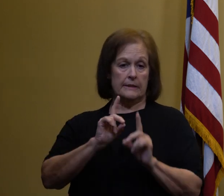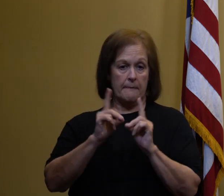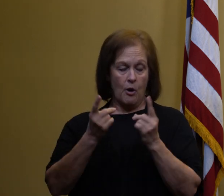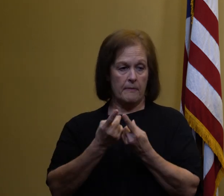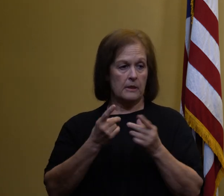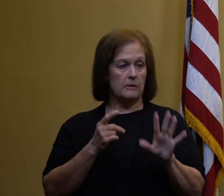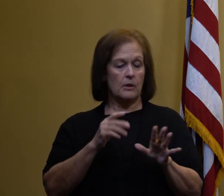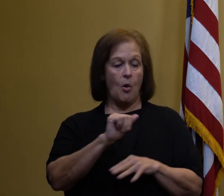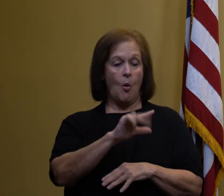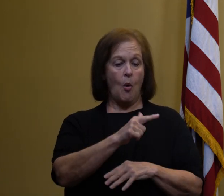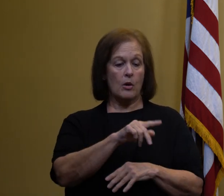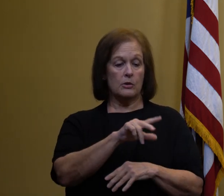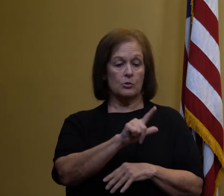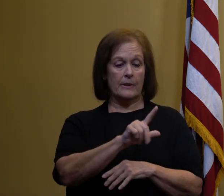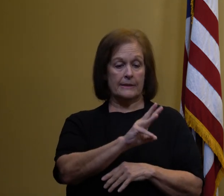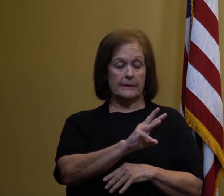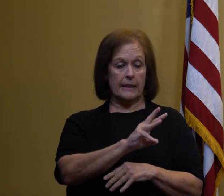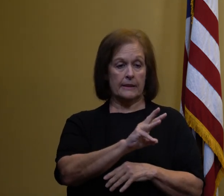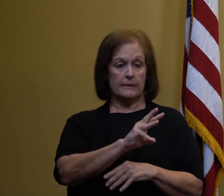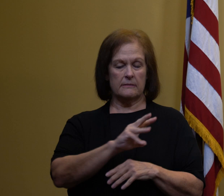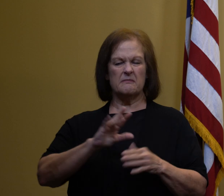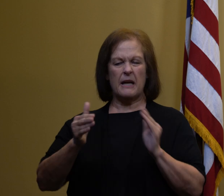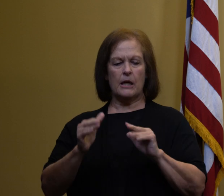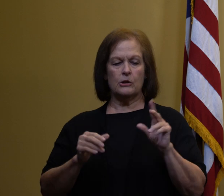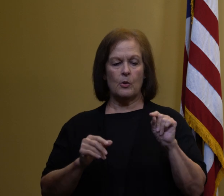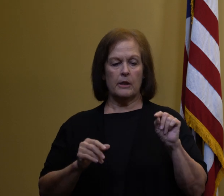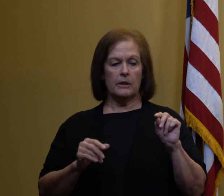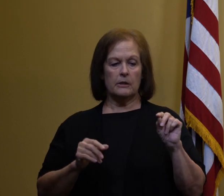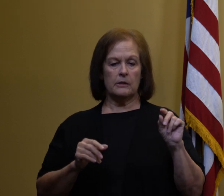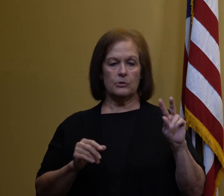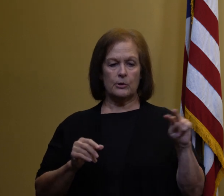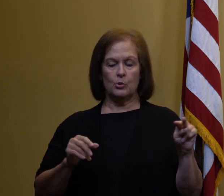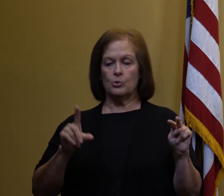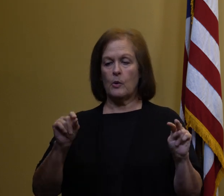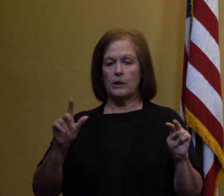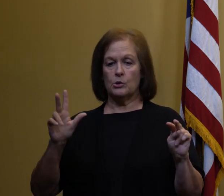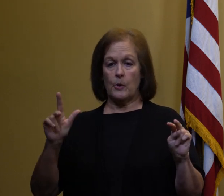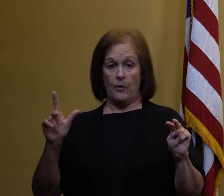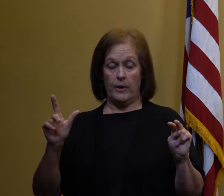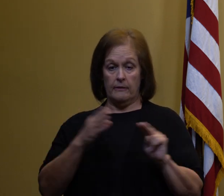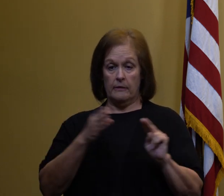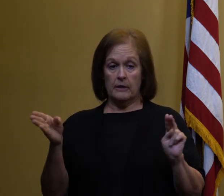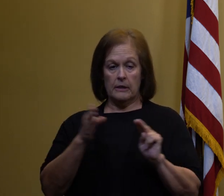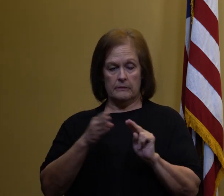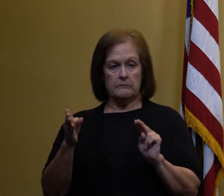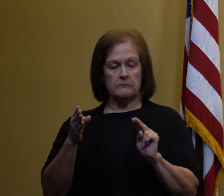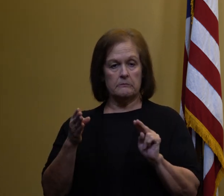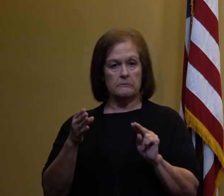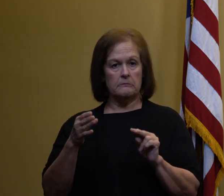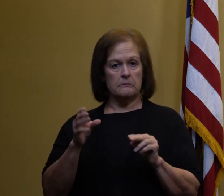And I'm starting through August 26th, comparing 2023 to 2022. Continue again to